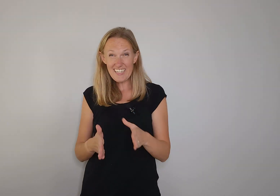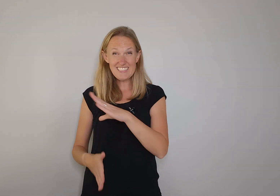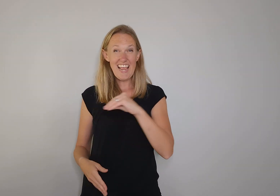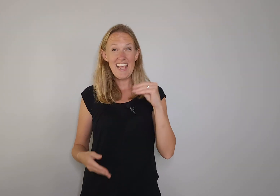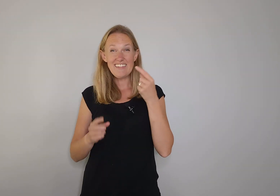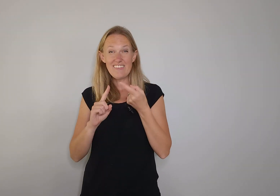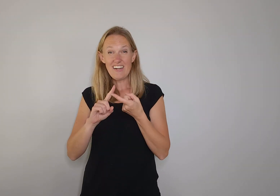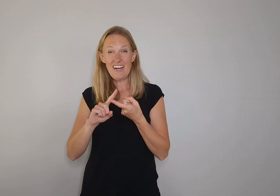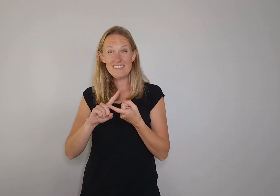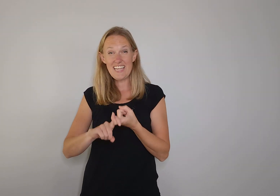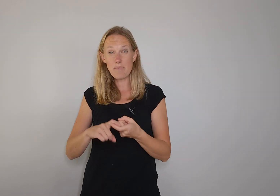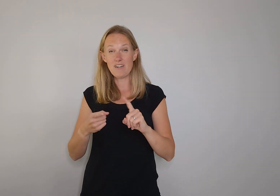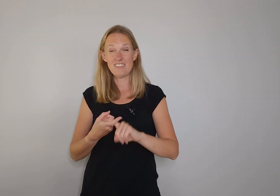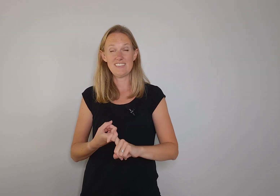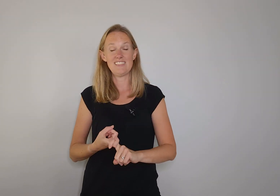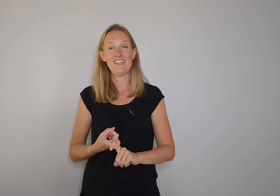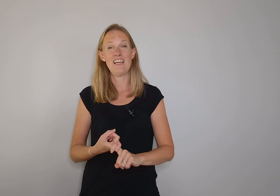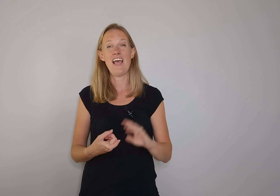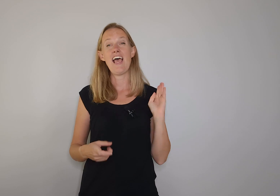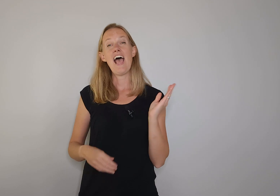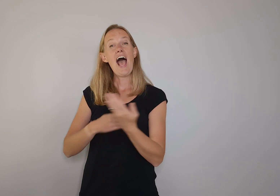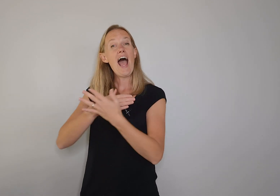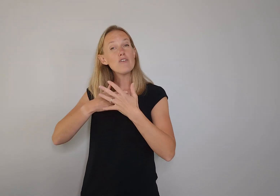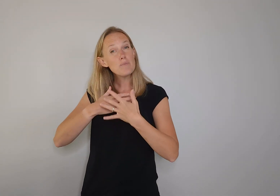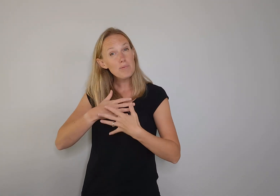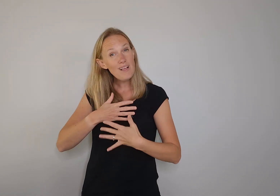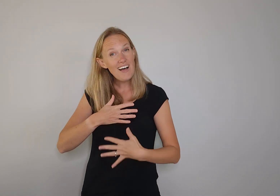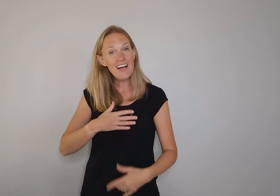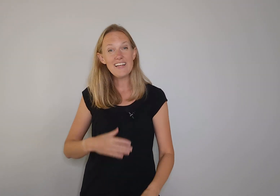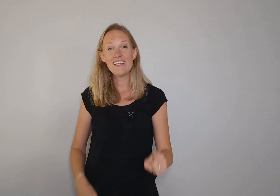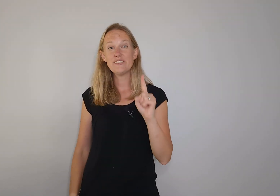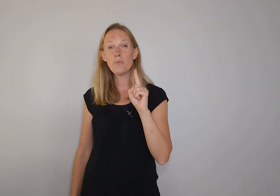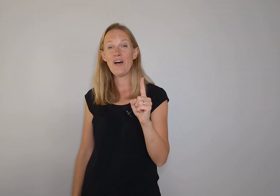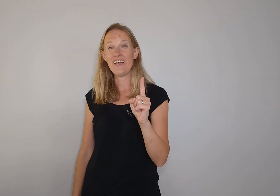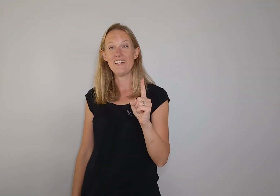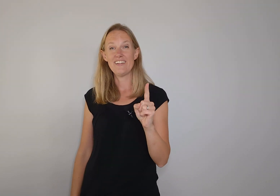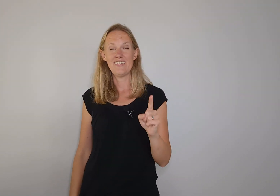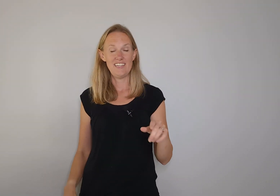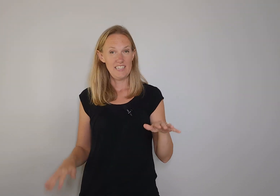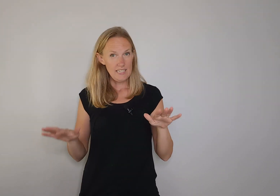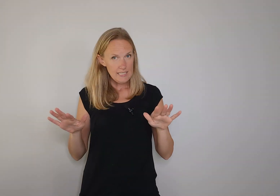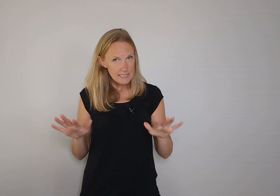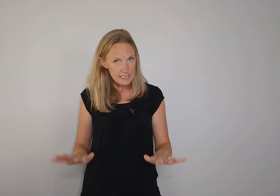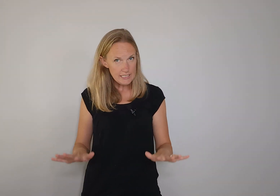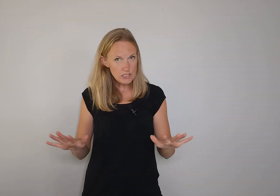strange and as neighbors. Our blood is one.